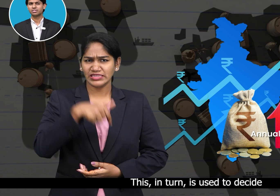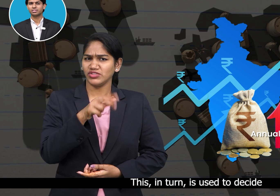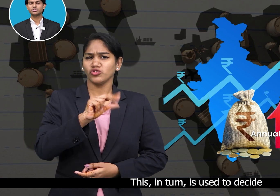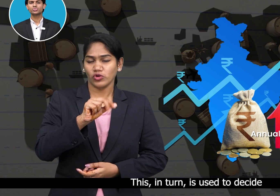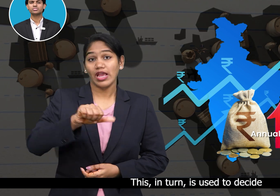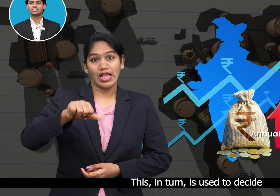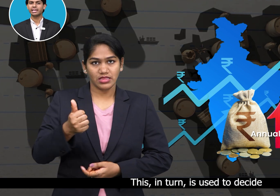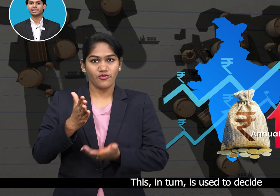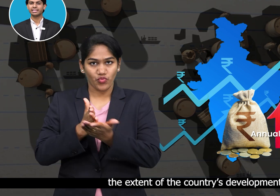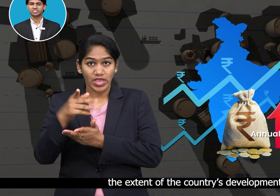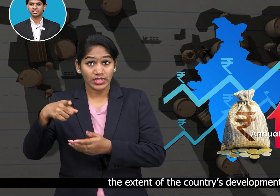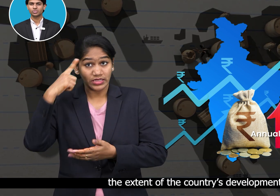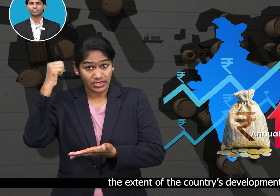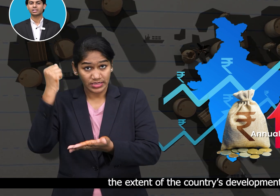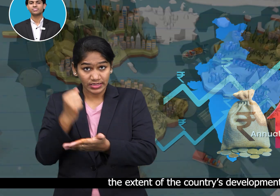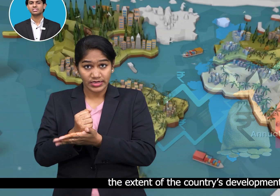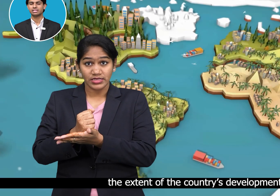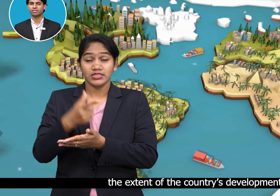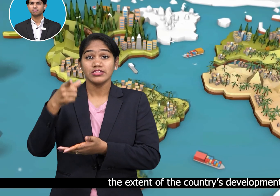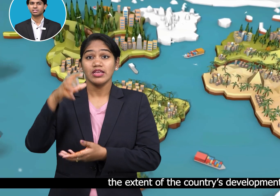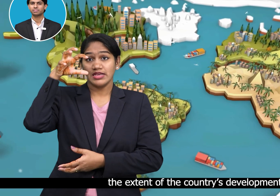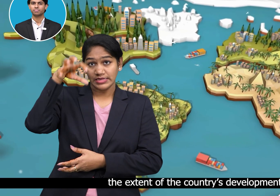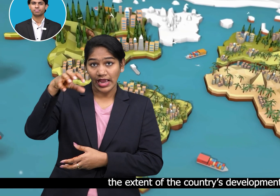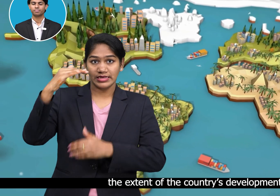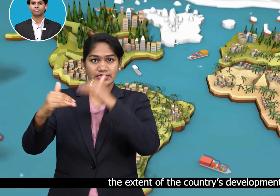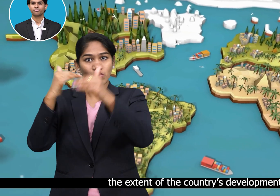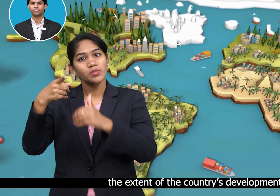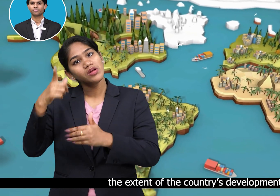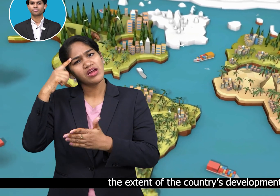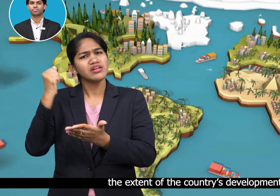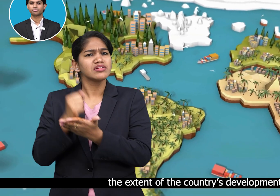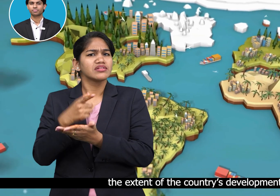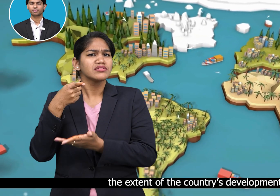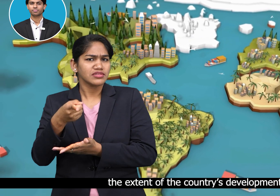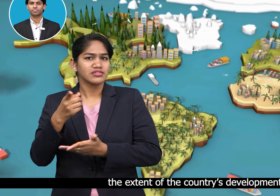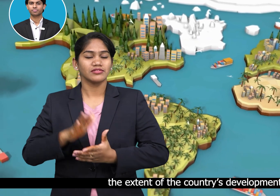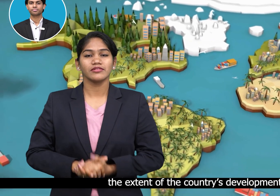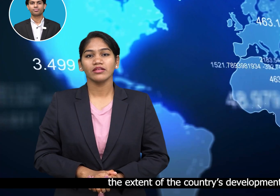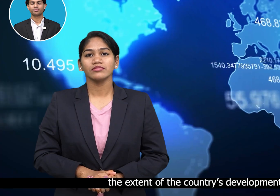This in turn is used to decide the extent of the country's development.